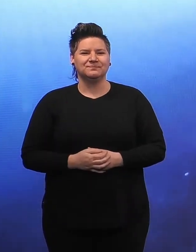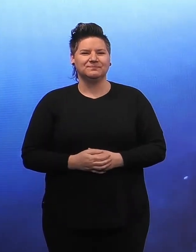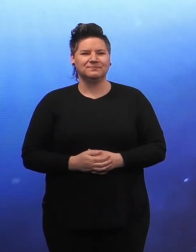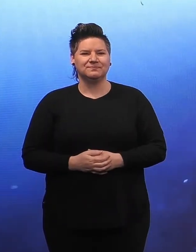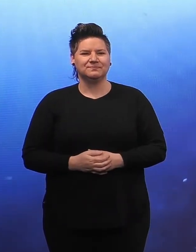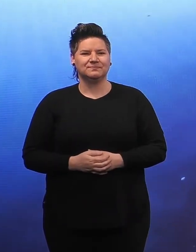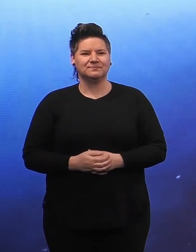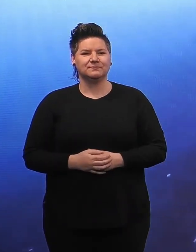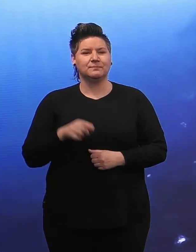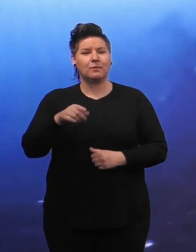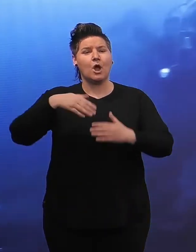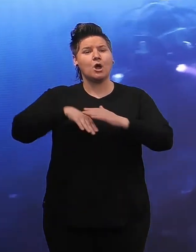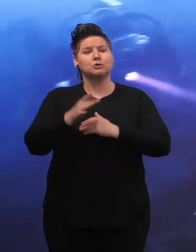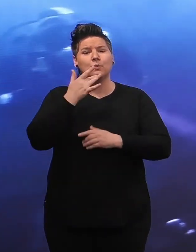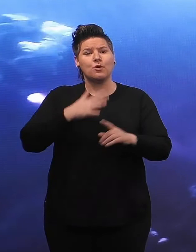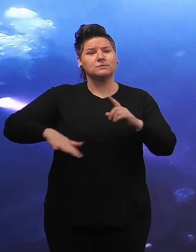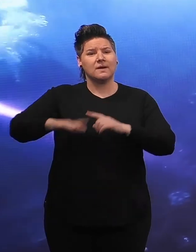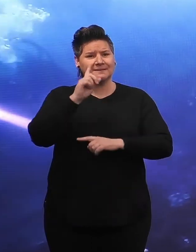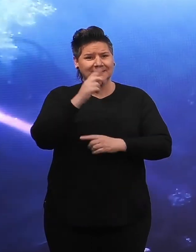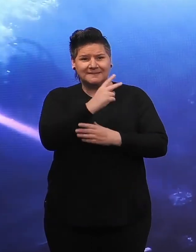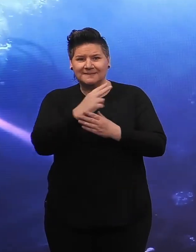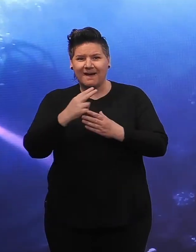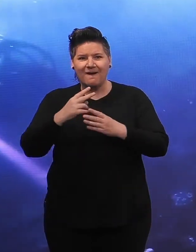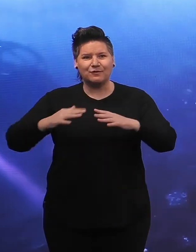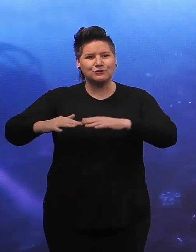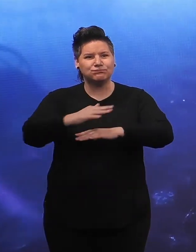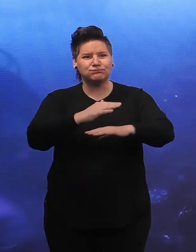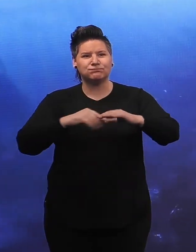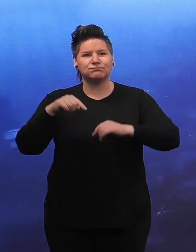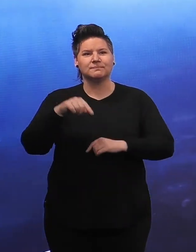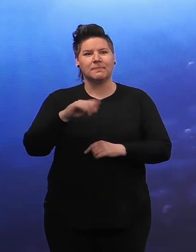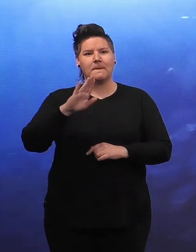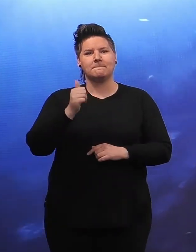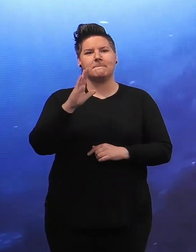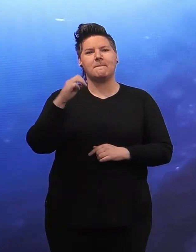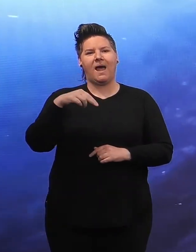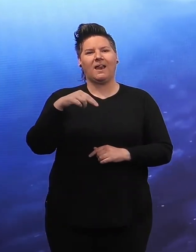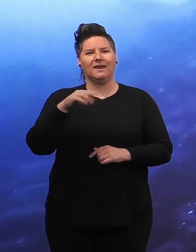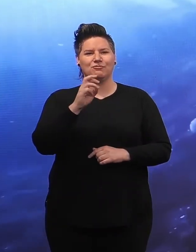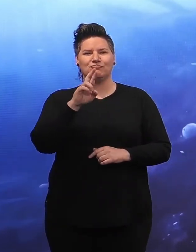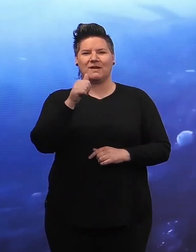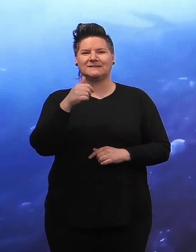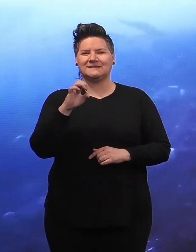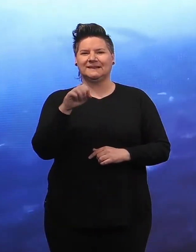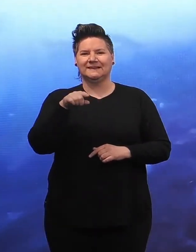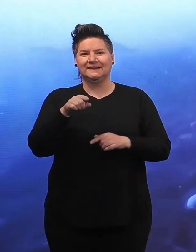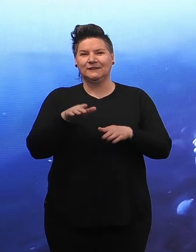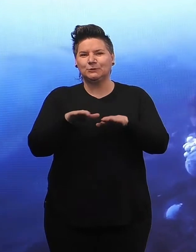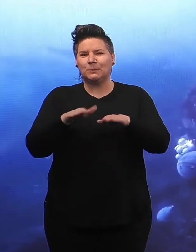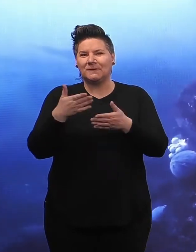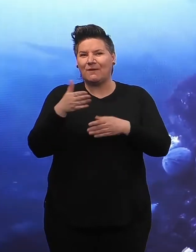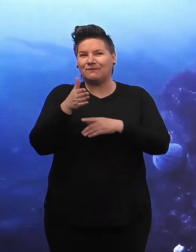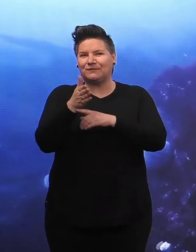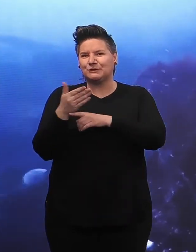Here we're underwater, and you can see the divers, and in front of us here is a ballan wrasse which is swimming